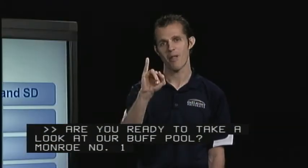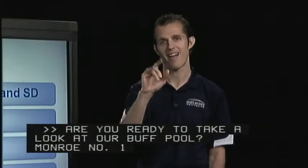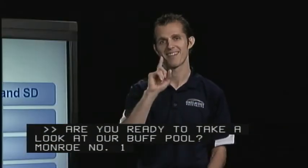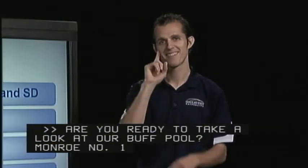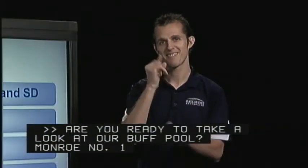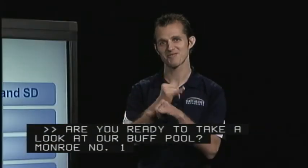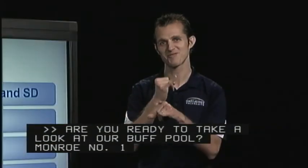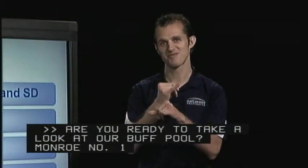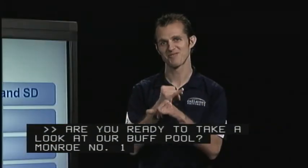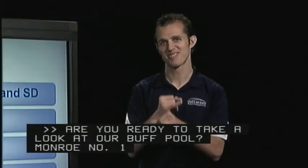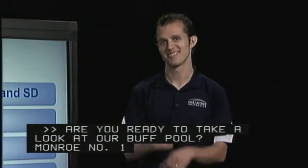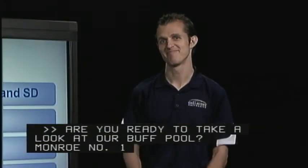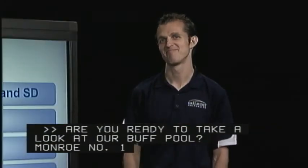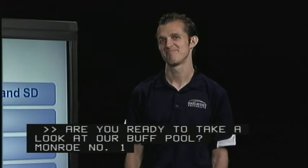Rhode Island School for the Deaf.